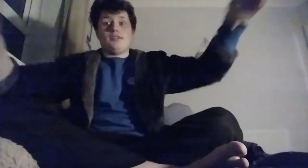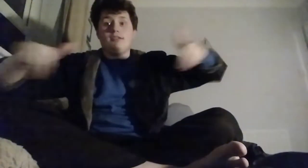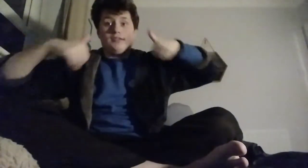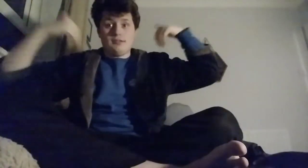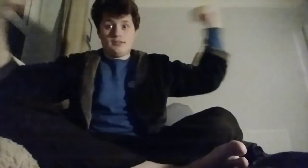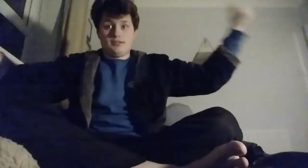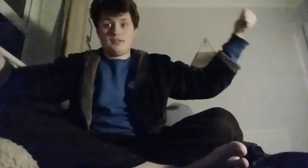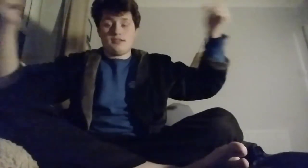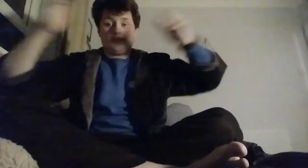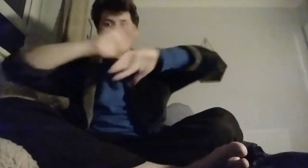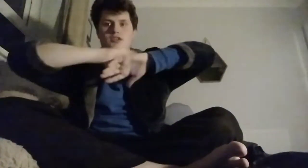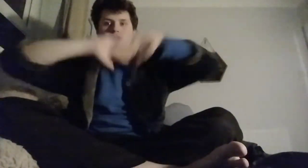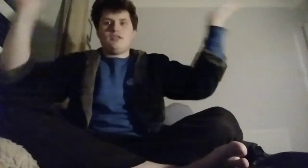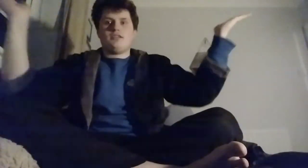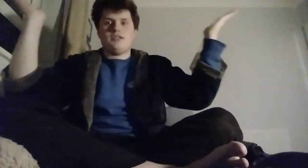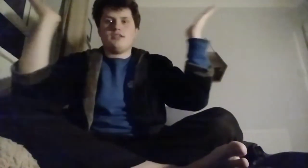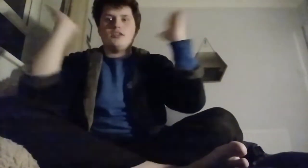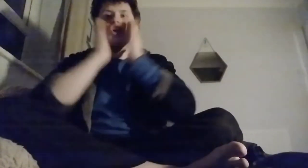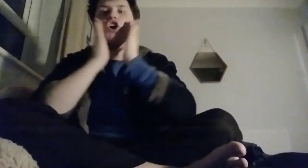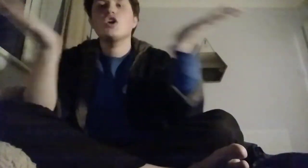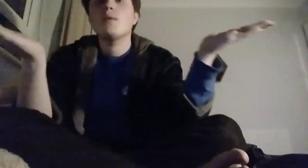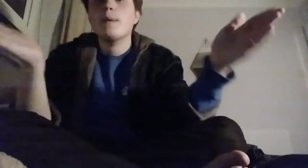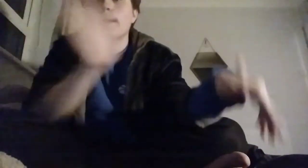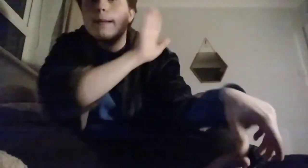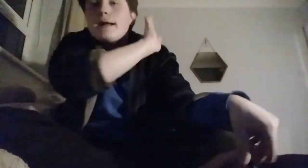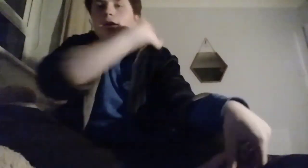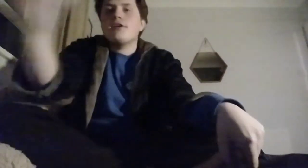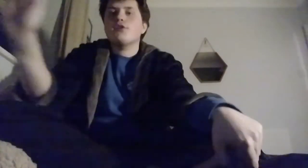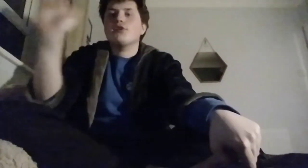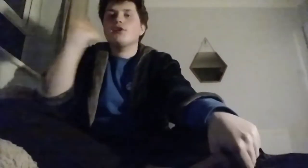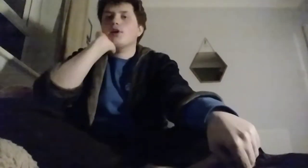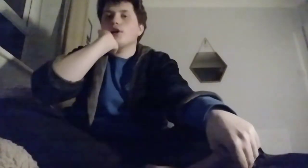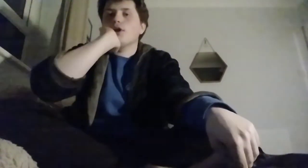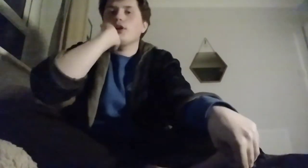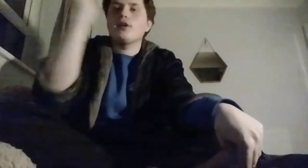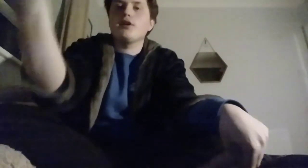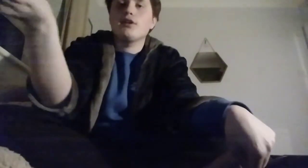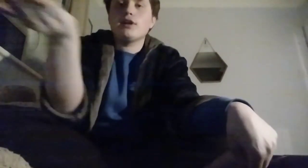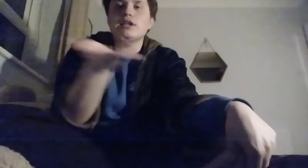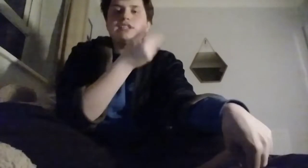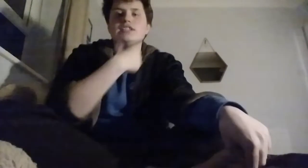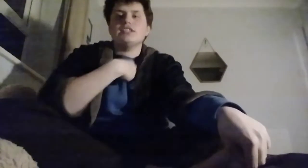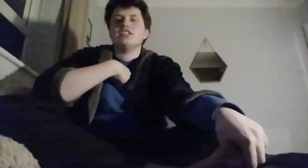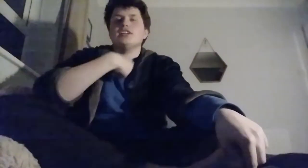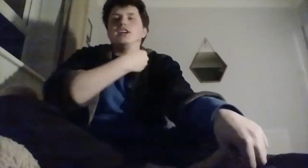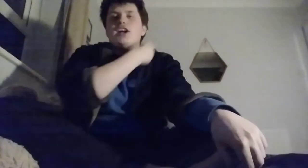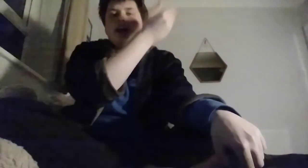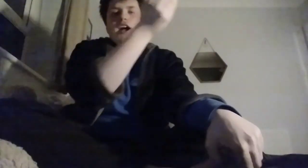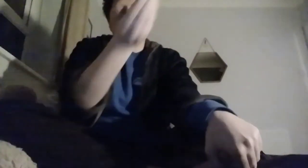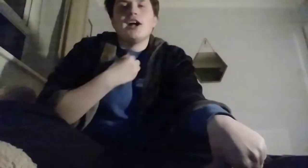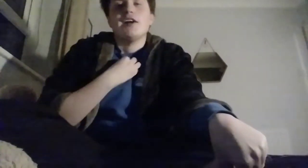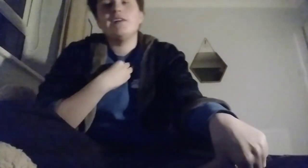unspoken passion. I'm full of my love in the